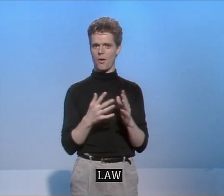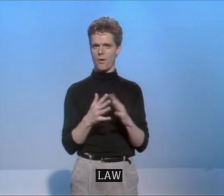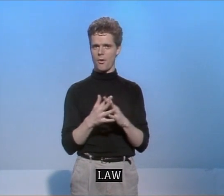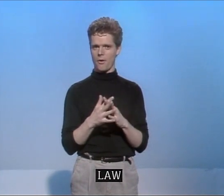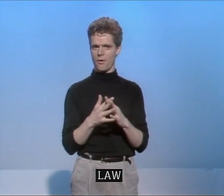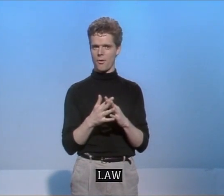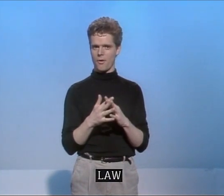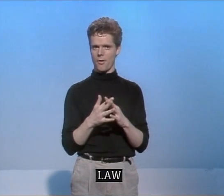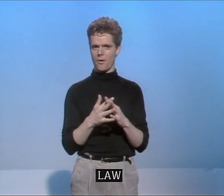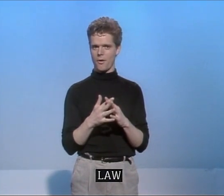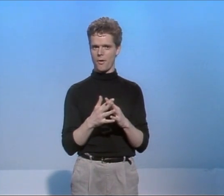Law,